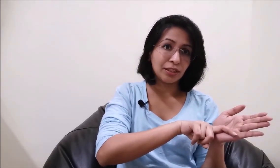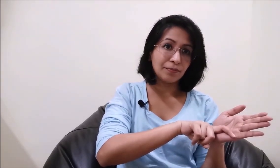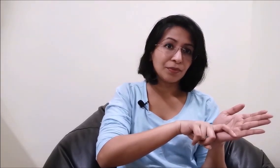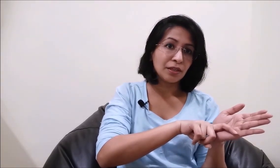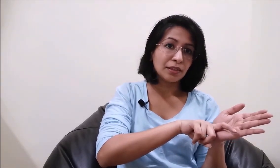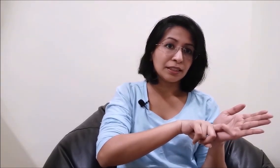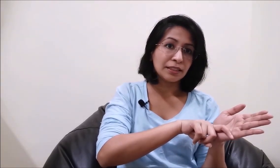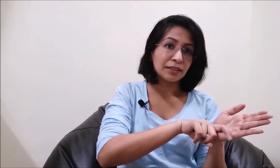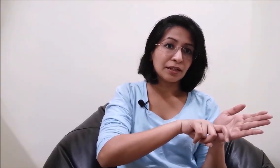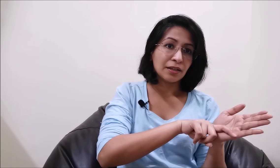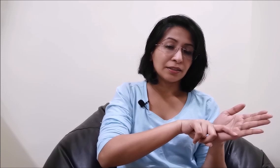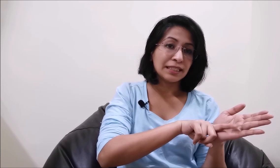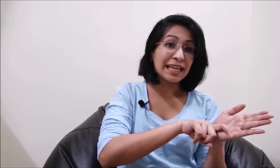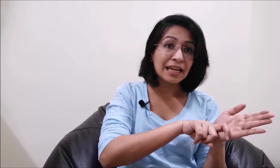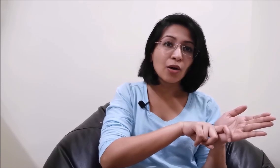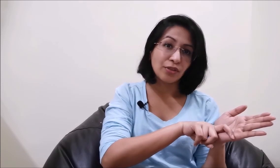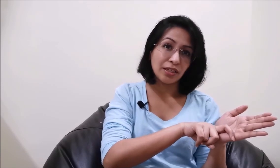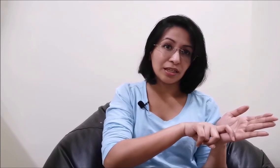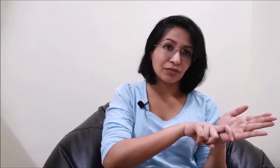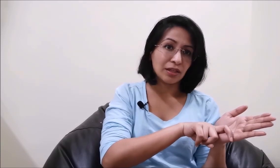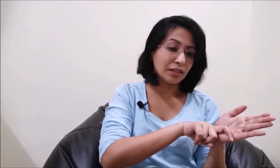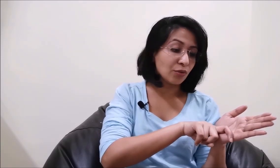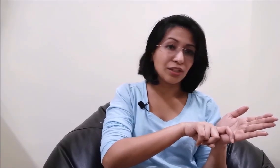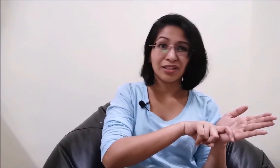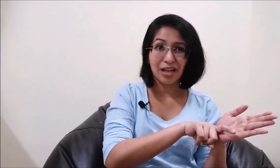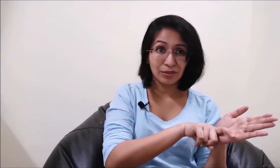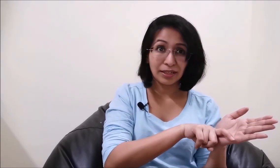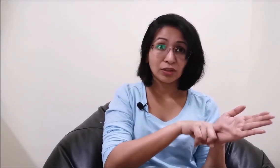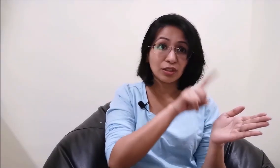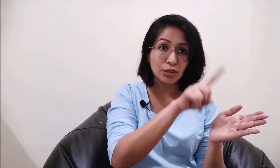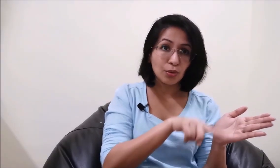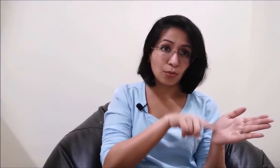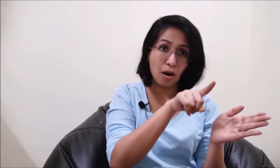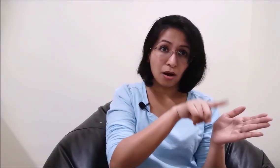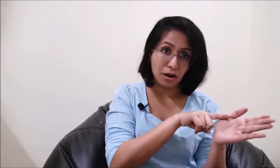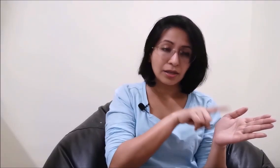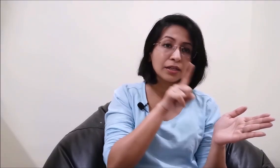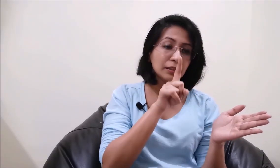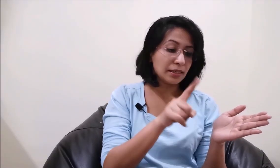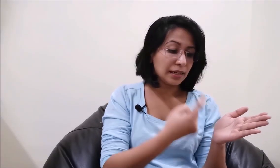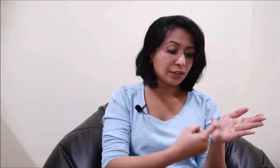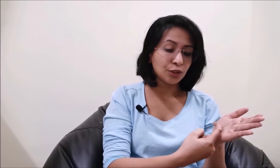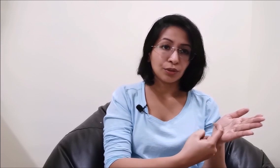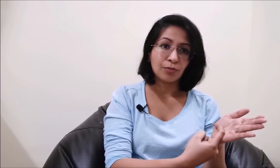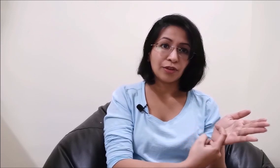see, the nail of the index finger over here is outside, so this is wrong. The nail should